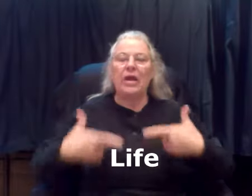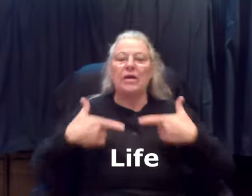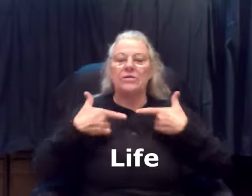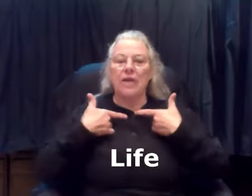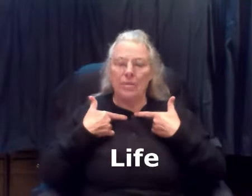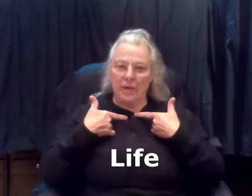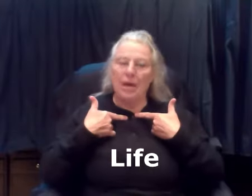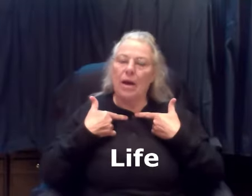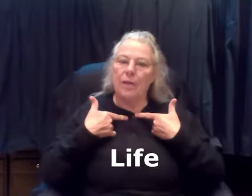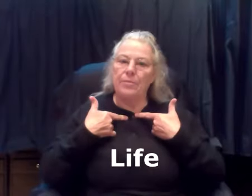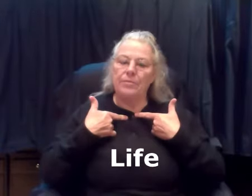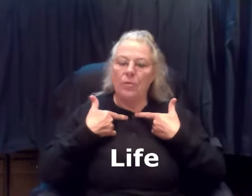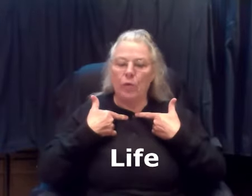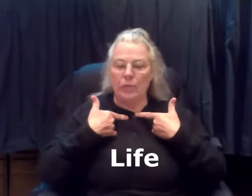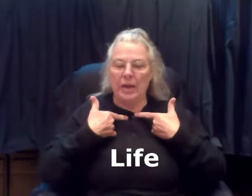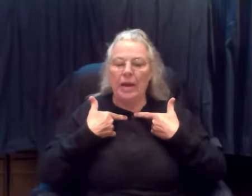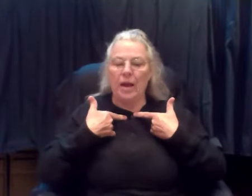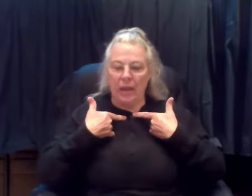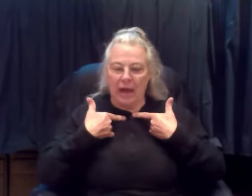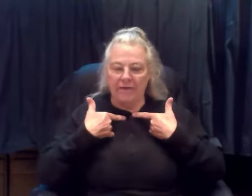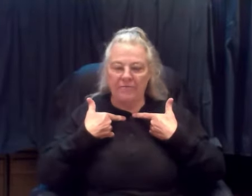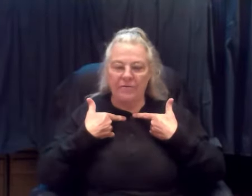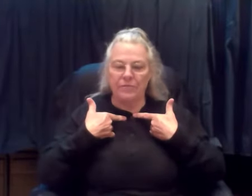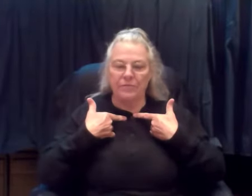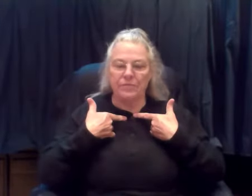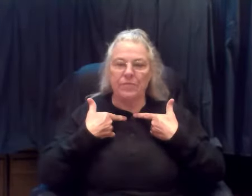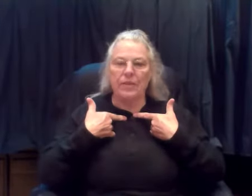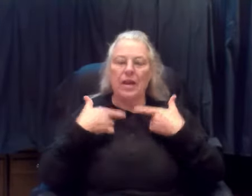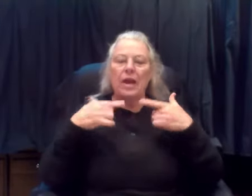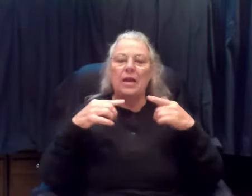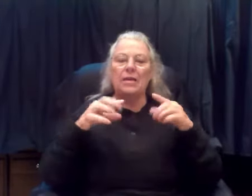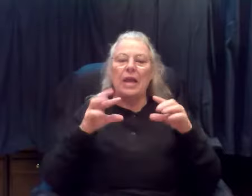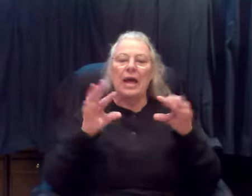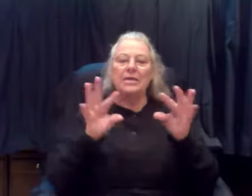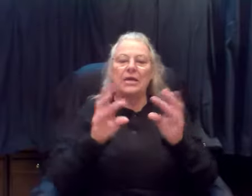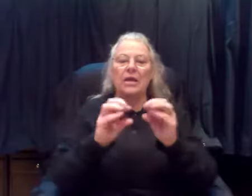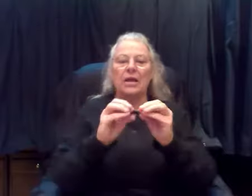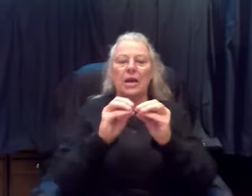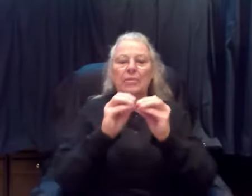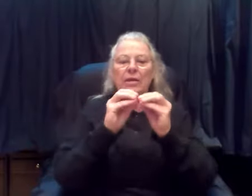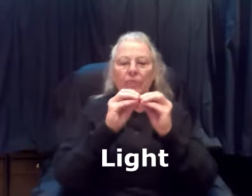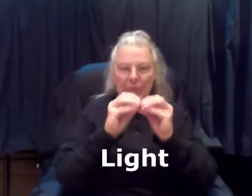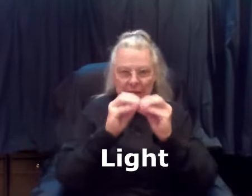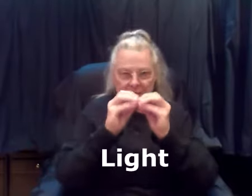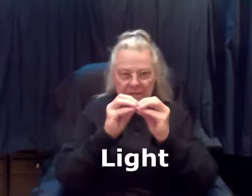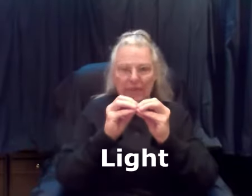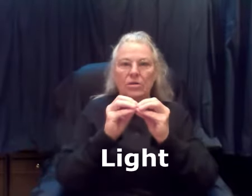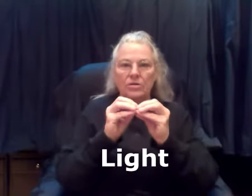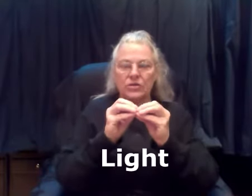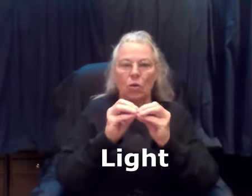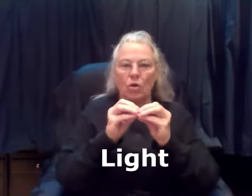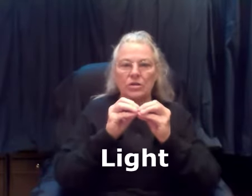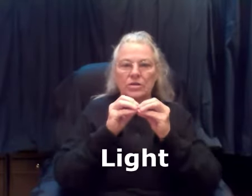L's coming up would be life. Light coming from a single source and